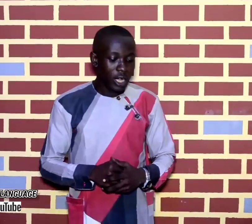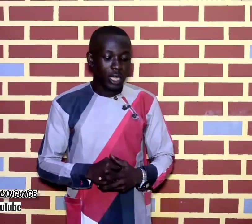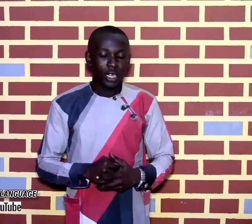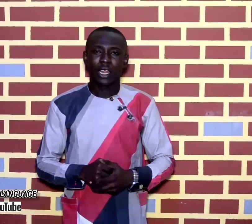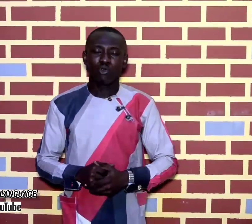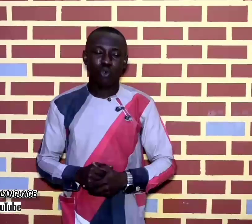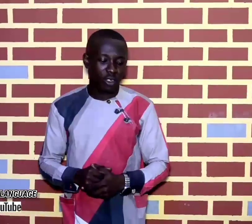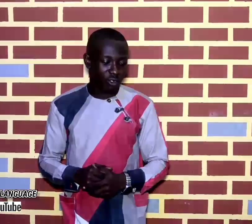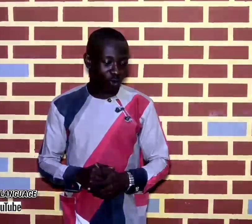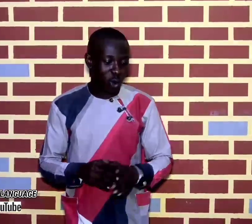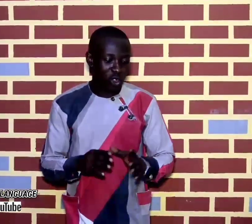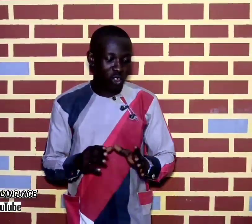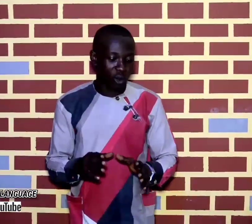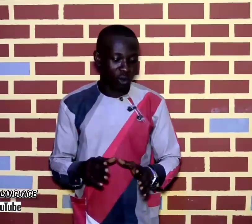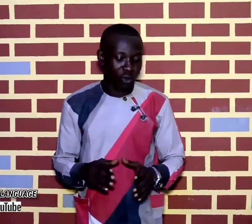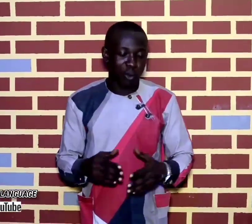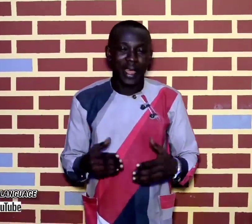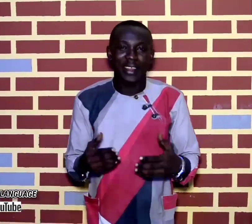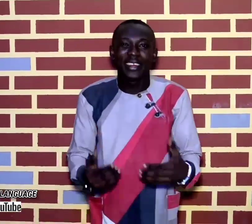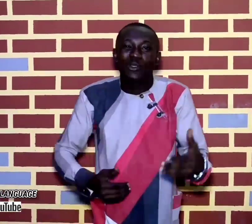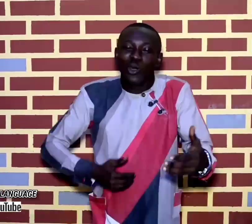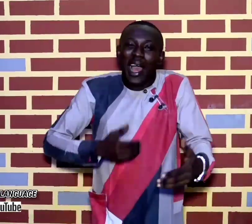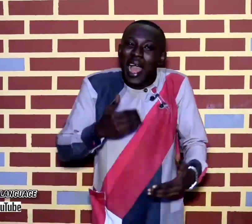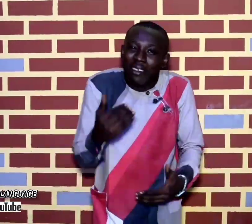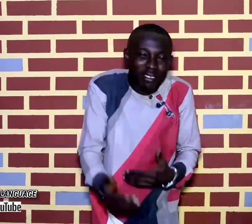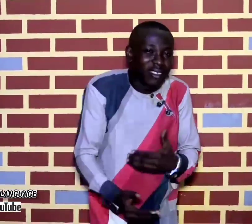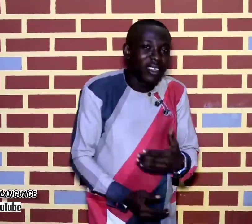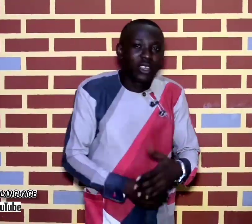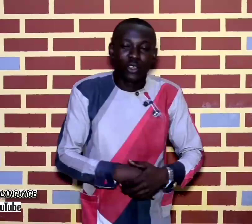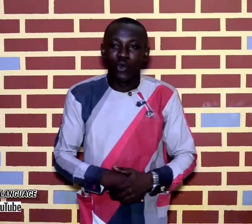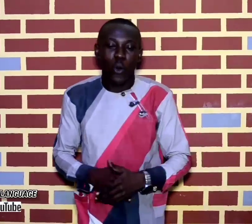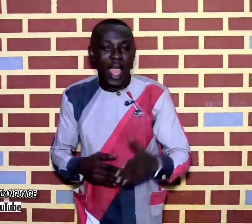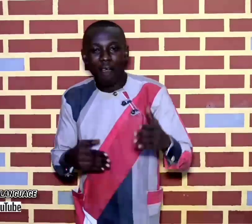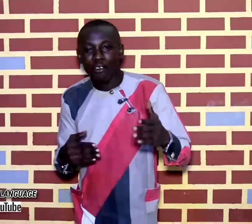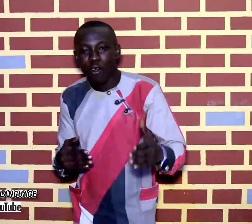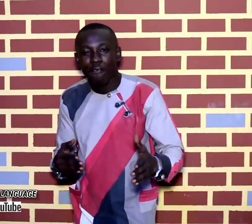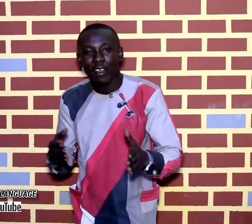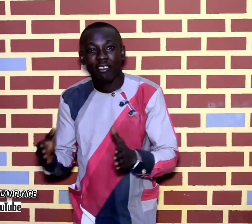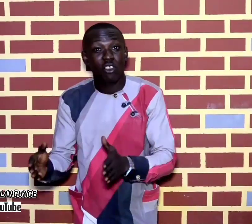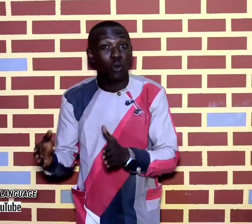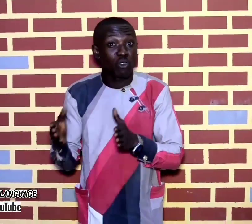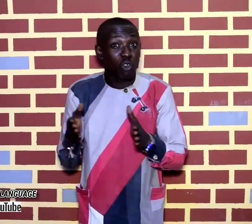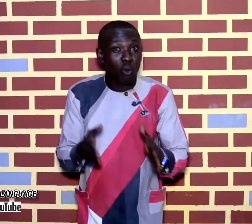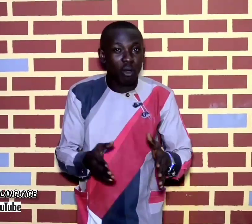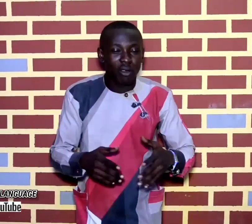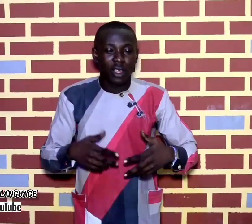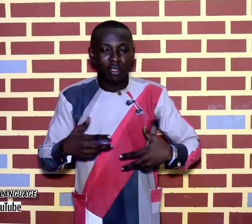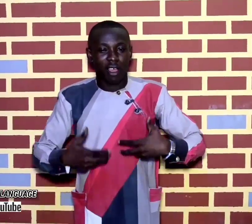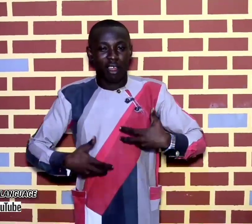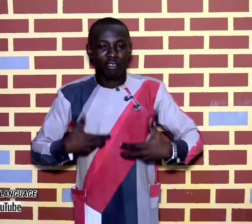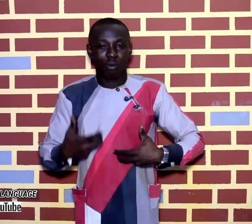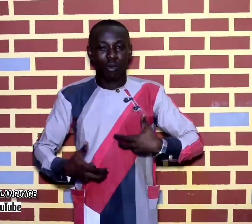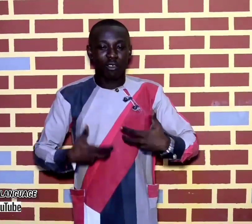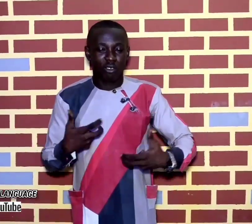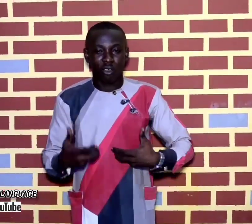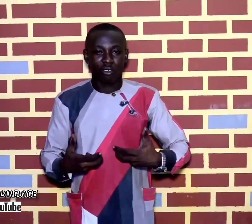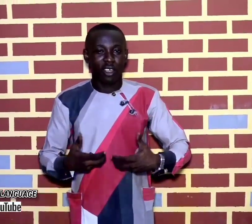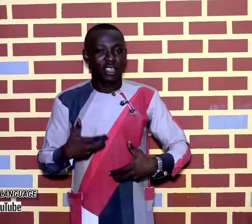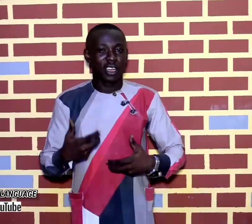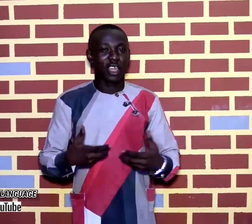The next one is question you might need to ask. While having conversation with someone, there are some questions that you